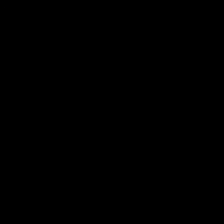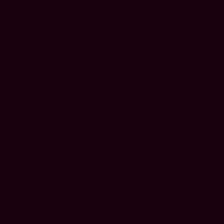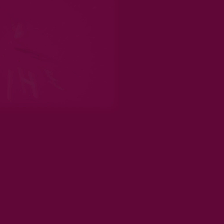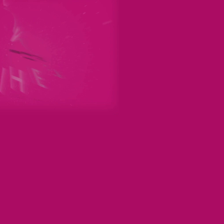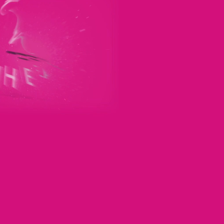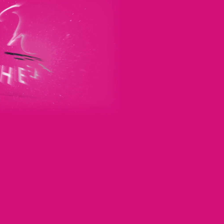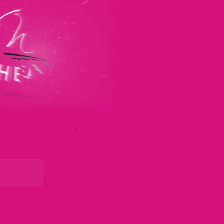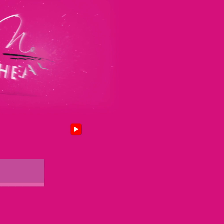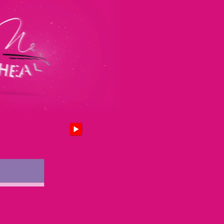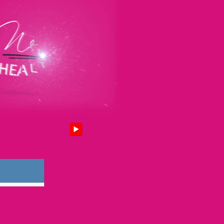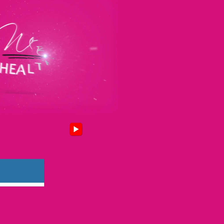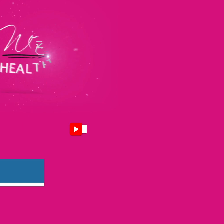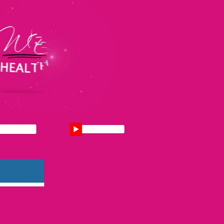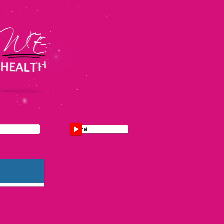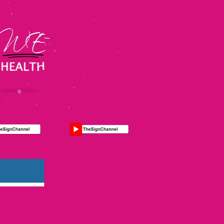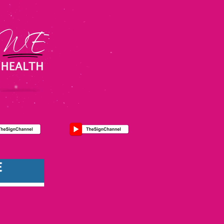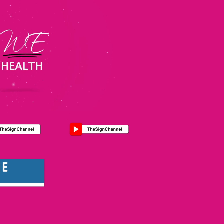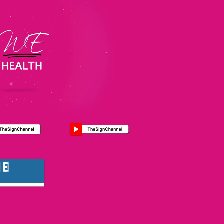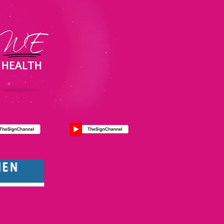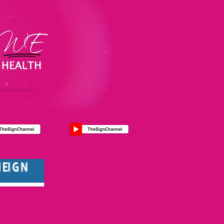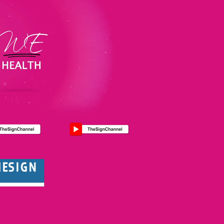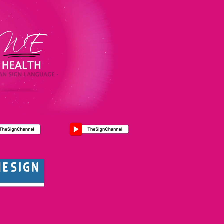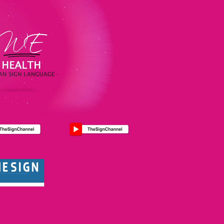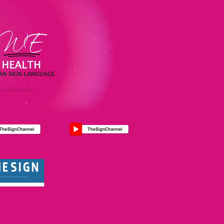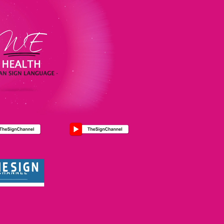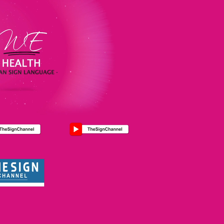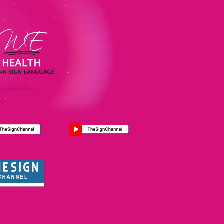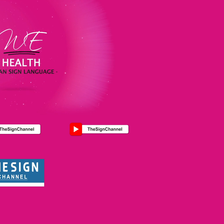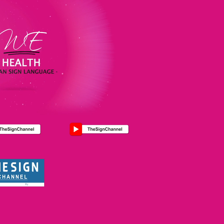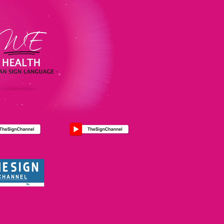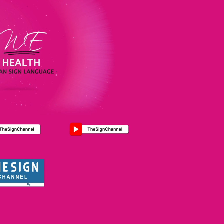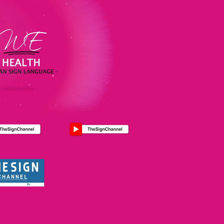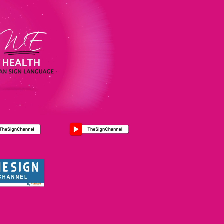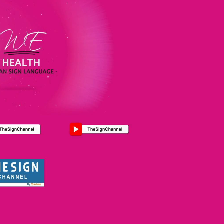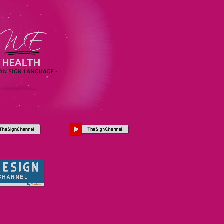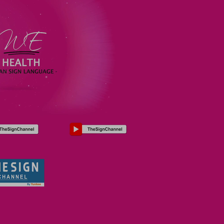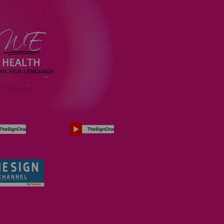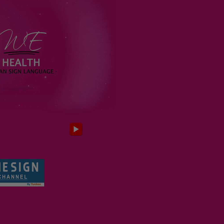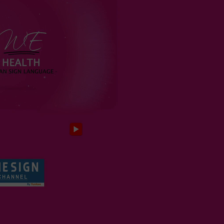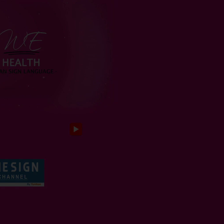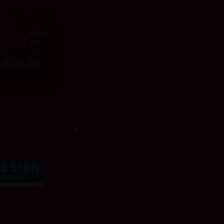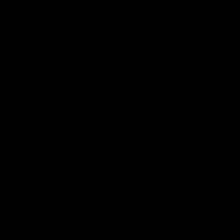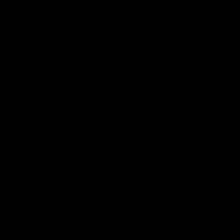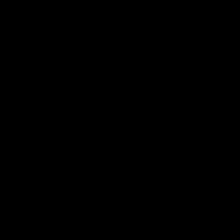Thank you Thank you Thank you